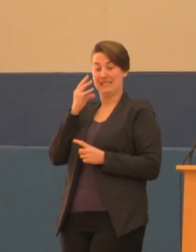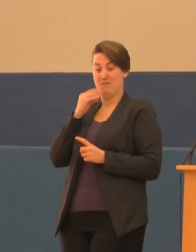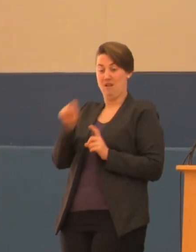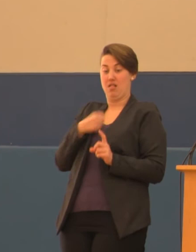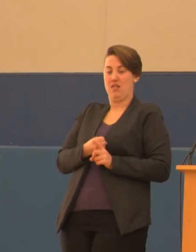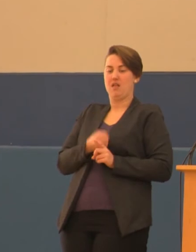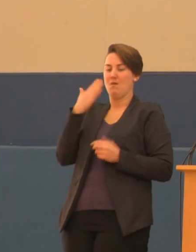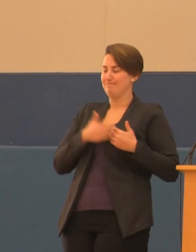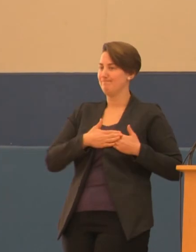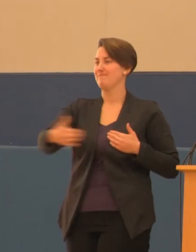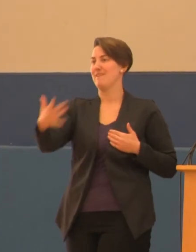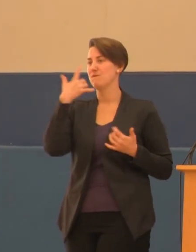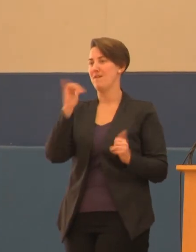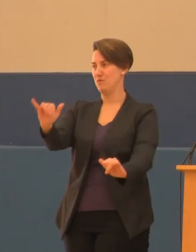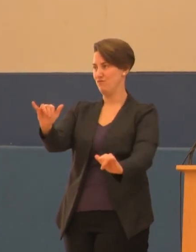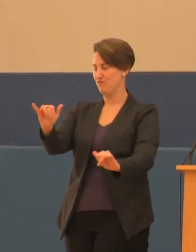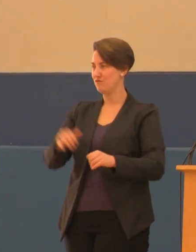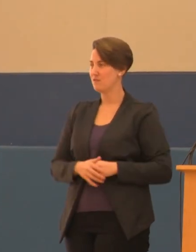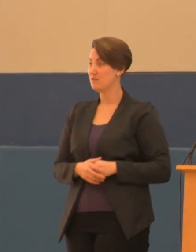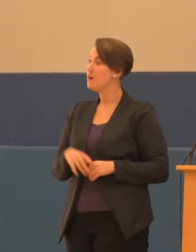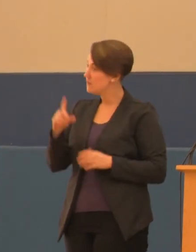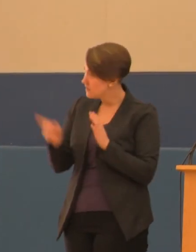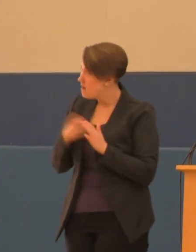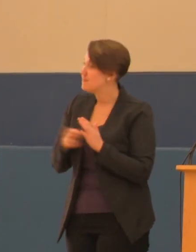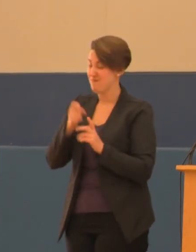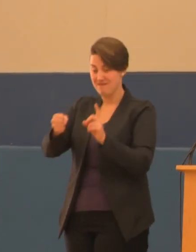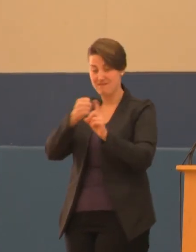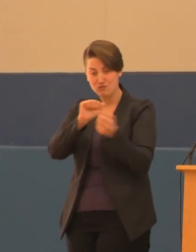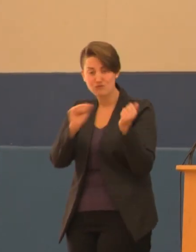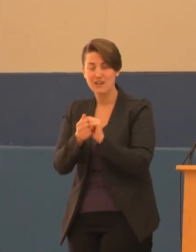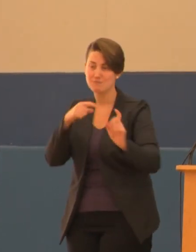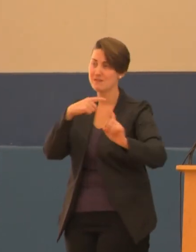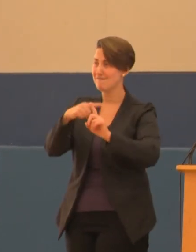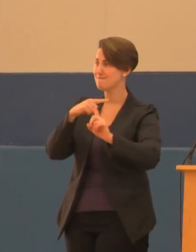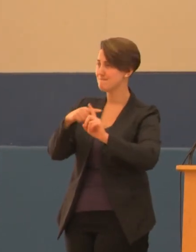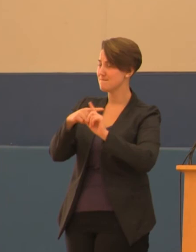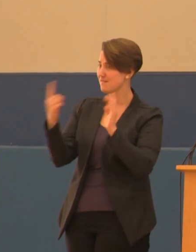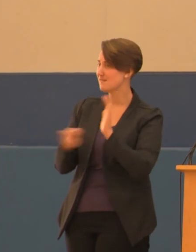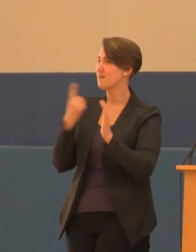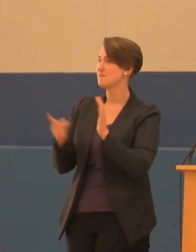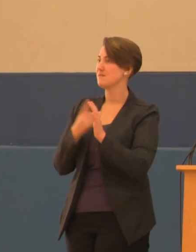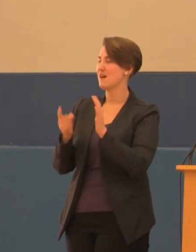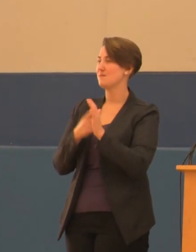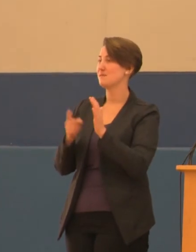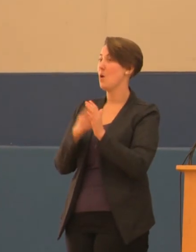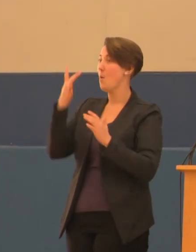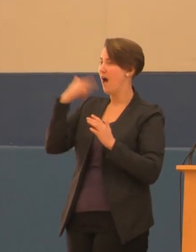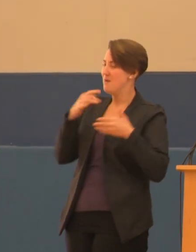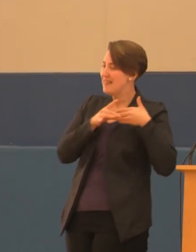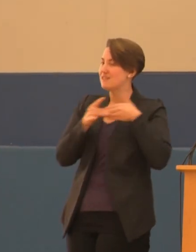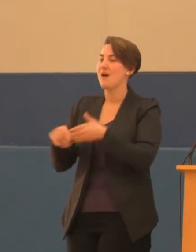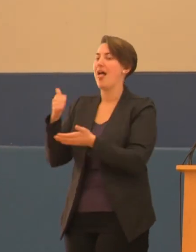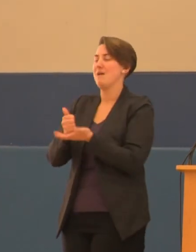forever. But that experience can change their lives in a positive way. You're opening the path to end discrimination for all those